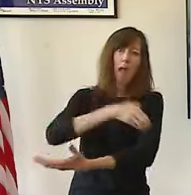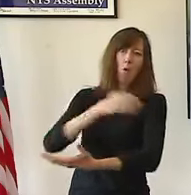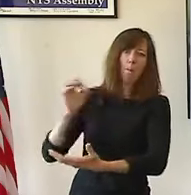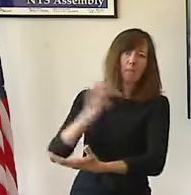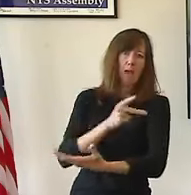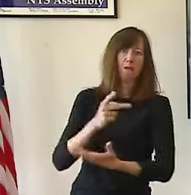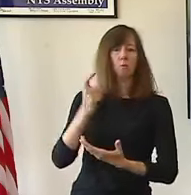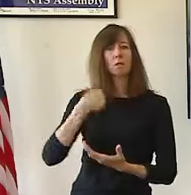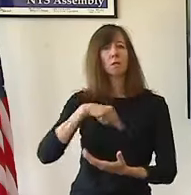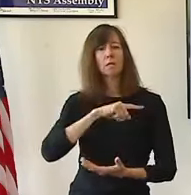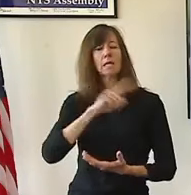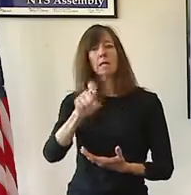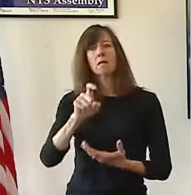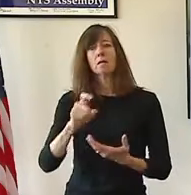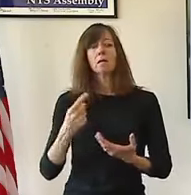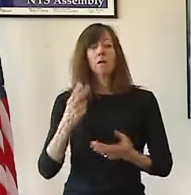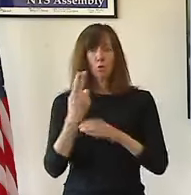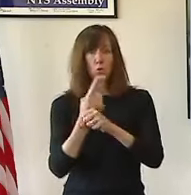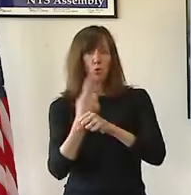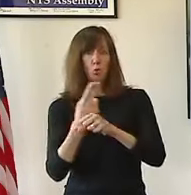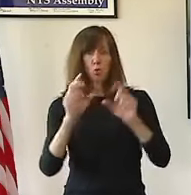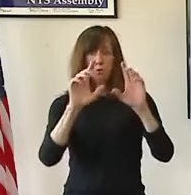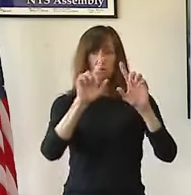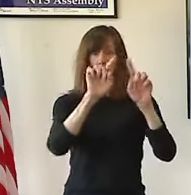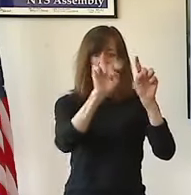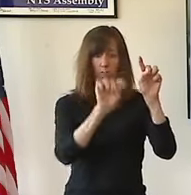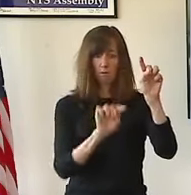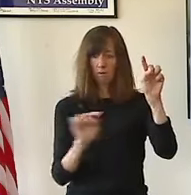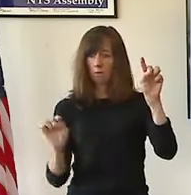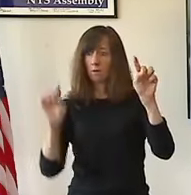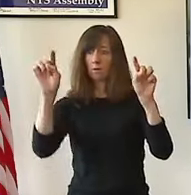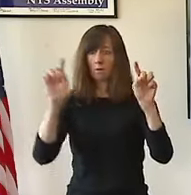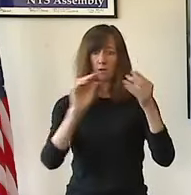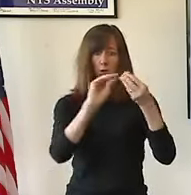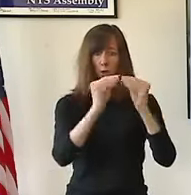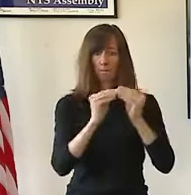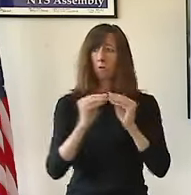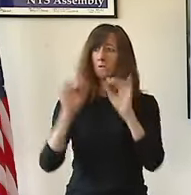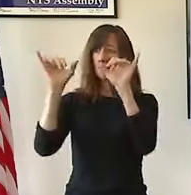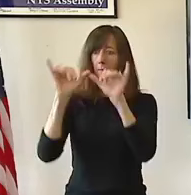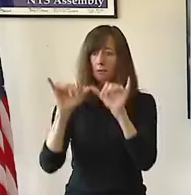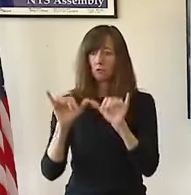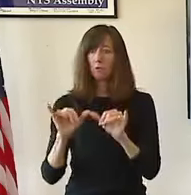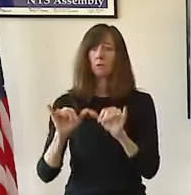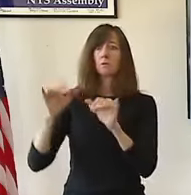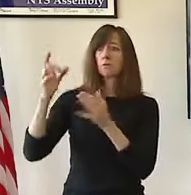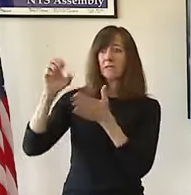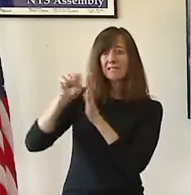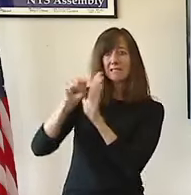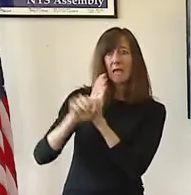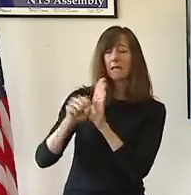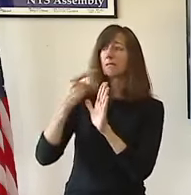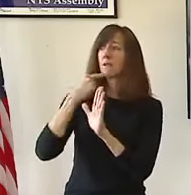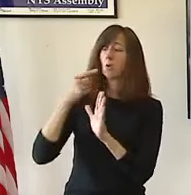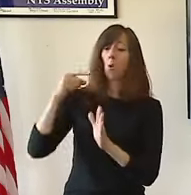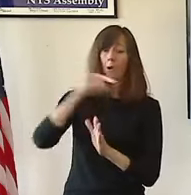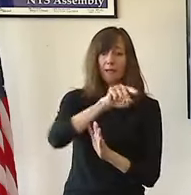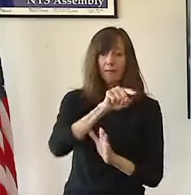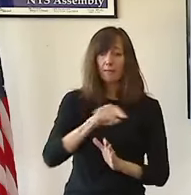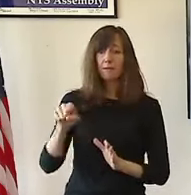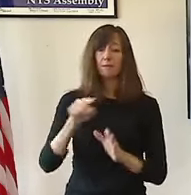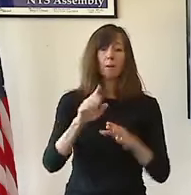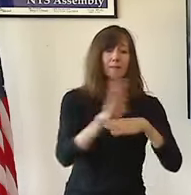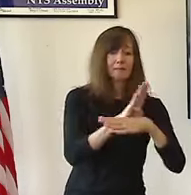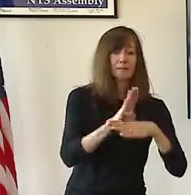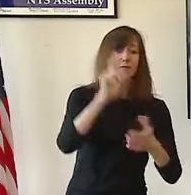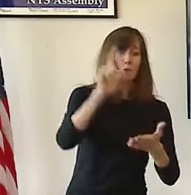that dashboard that the state uses to evaluate numbers, the state could say to us as a region, here are low risk, you can move forward with this incremental low risk business